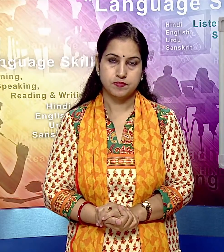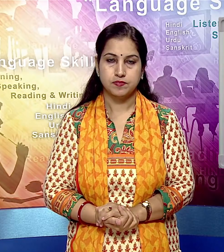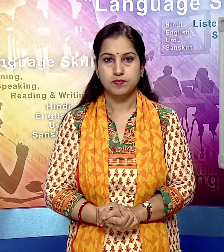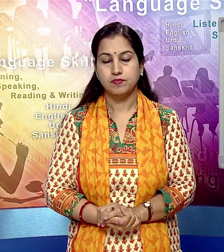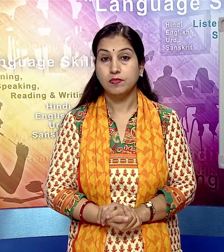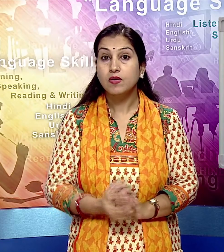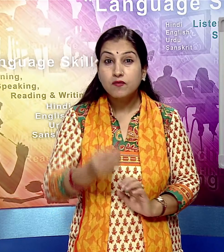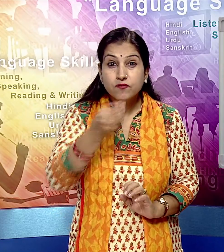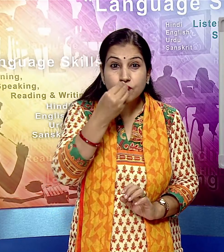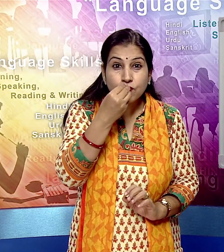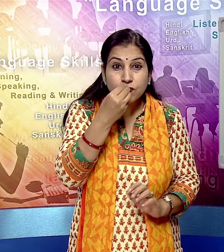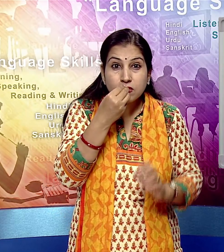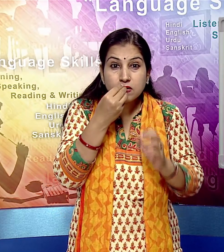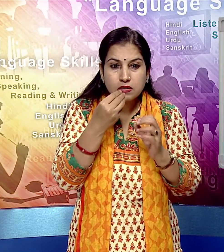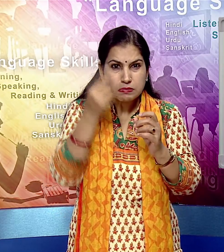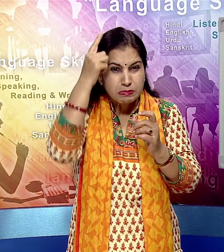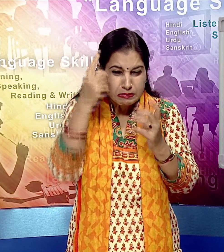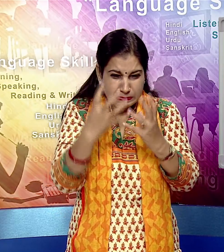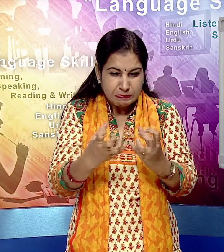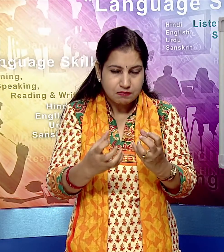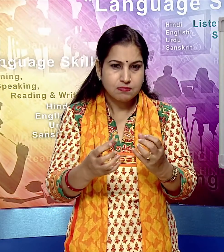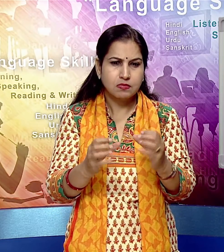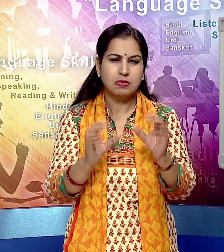Burning of food is rare.